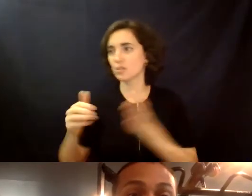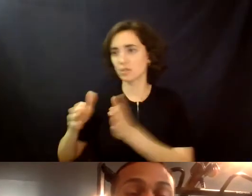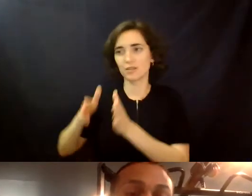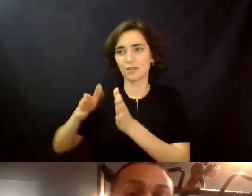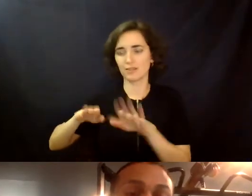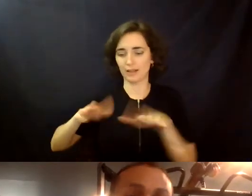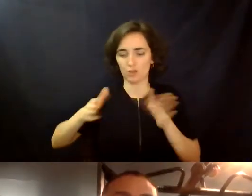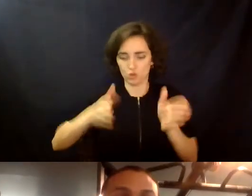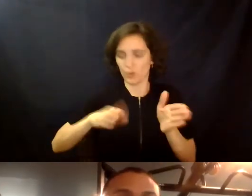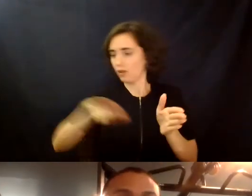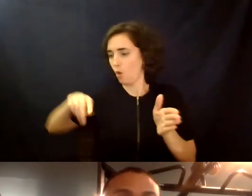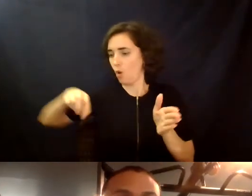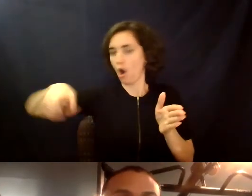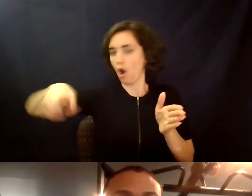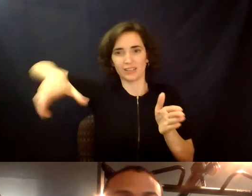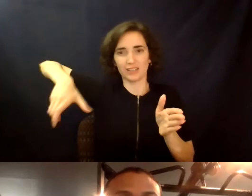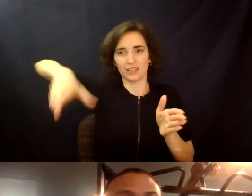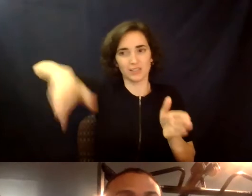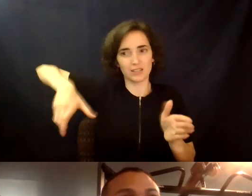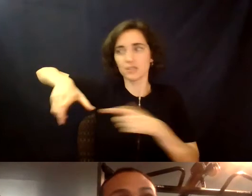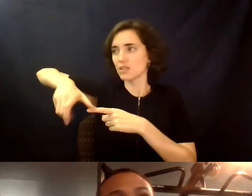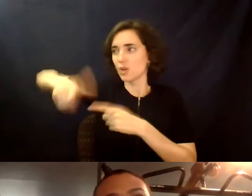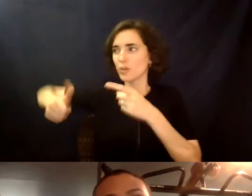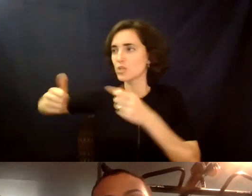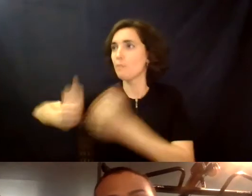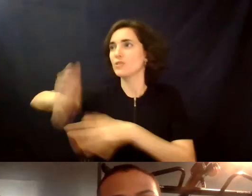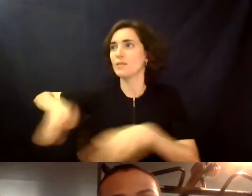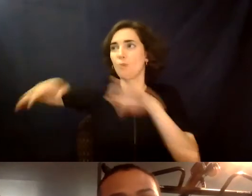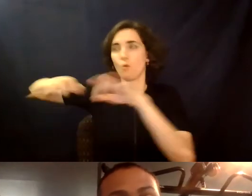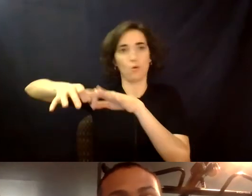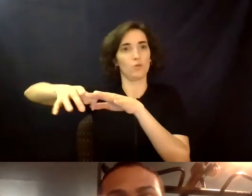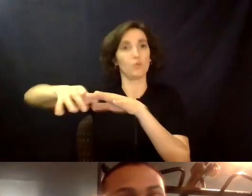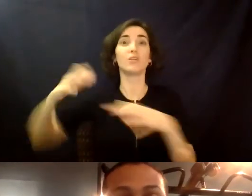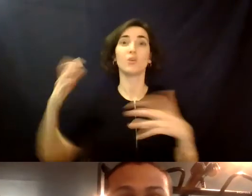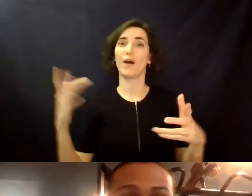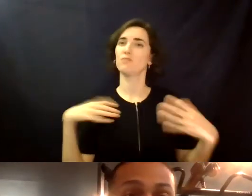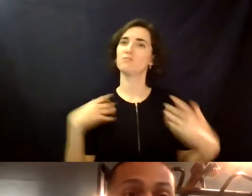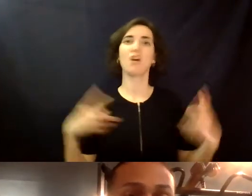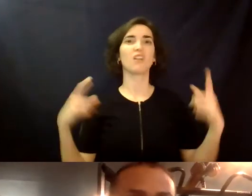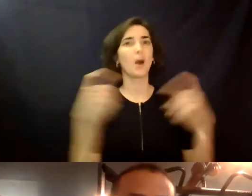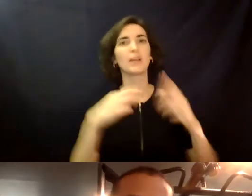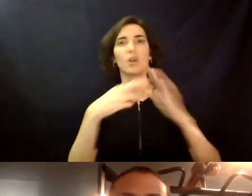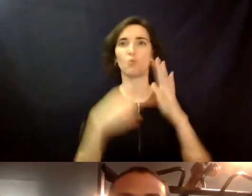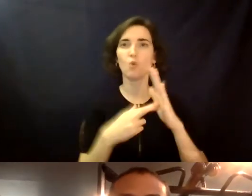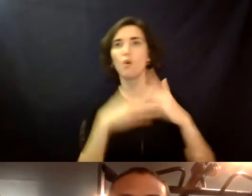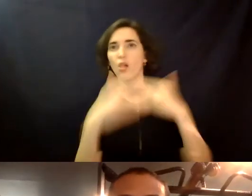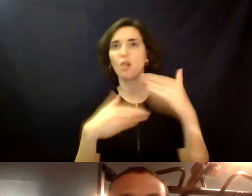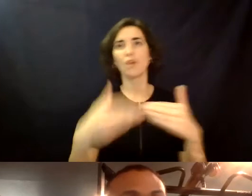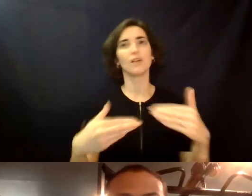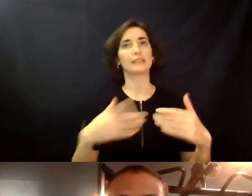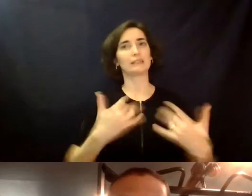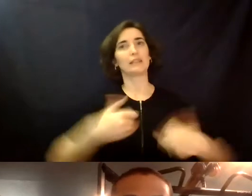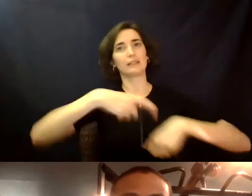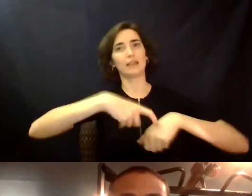quickly. Because unfortunately, with anything that has to go through that much bureaucracy, it's just going to take time.